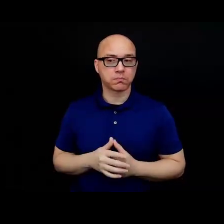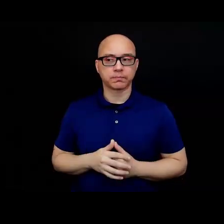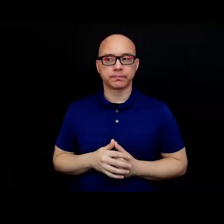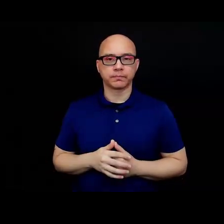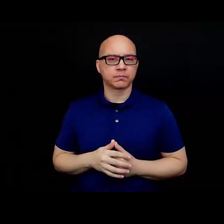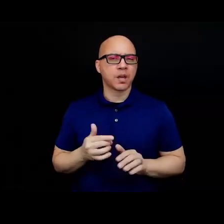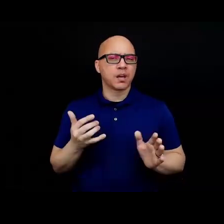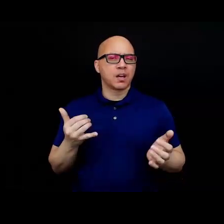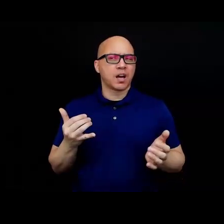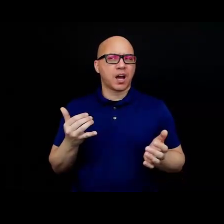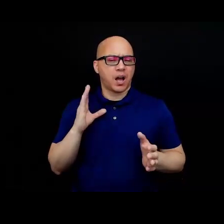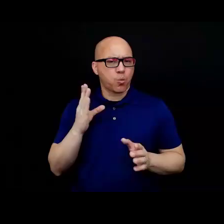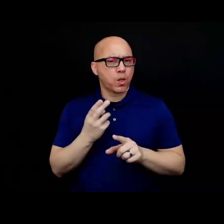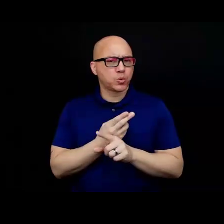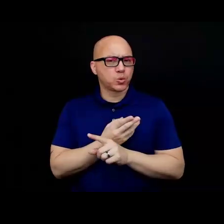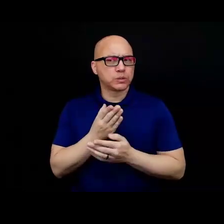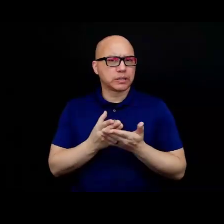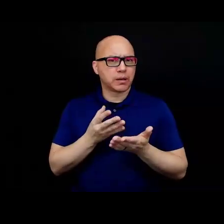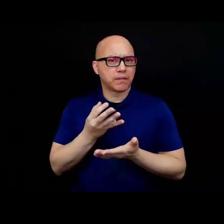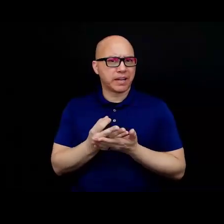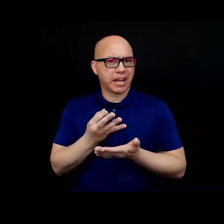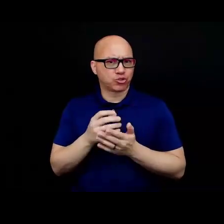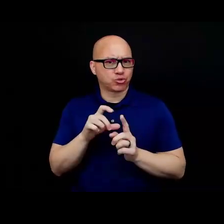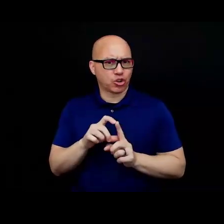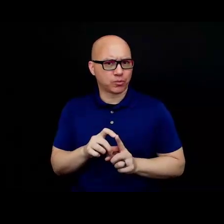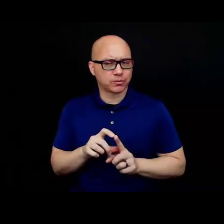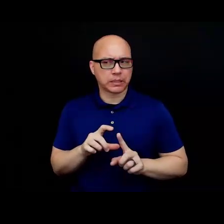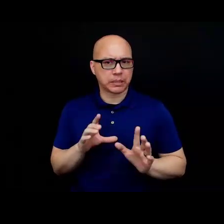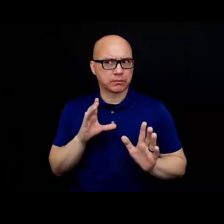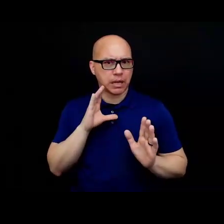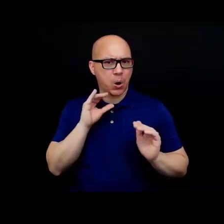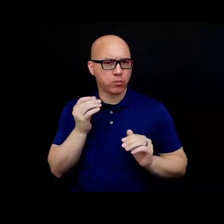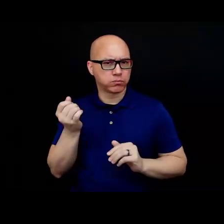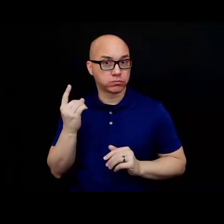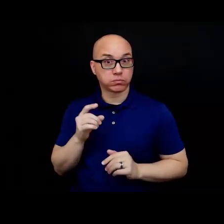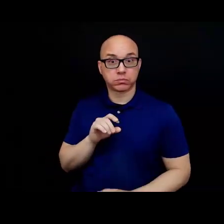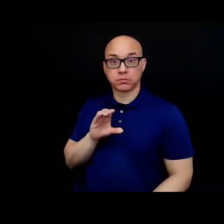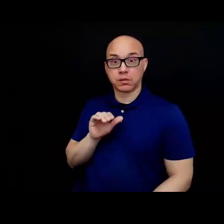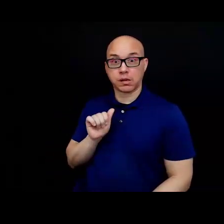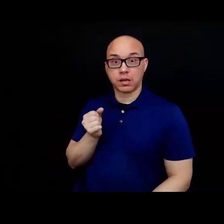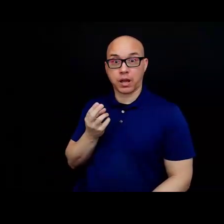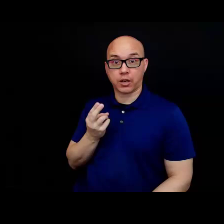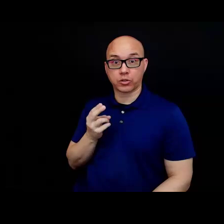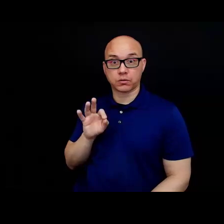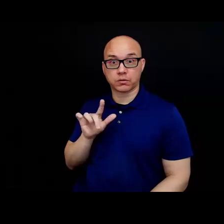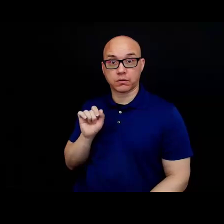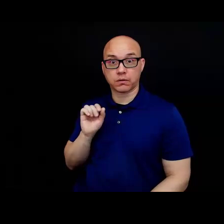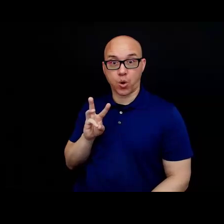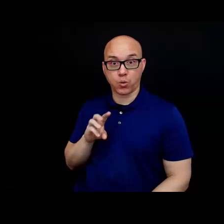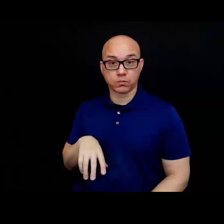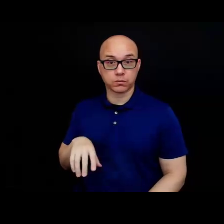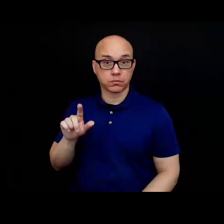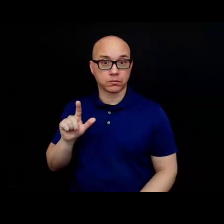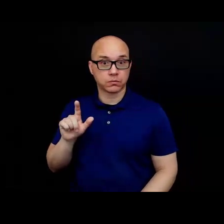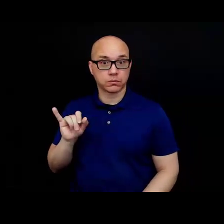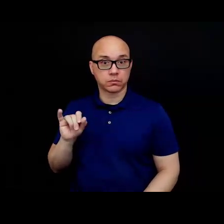you understand cash flow, liquidity, same thing. All right. That's what they're